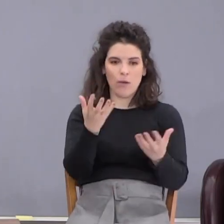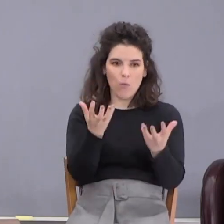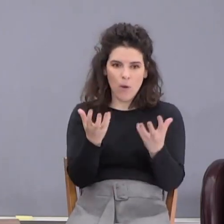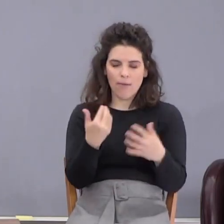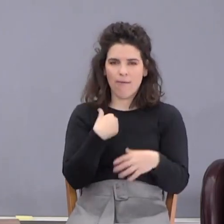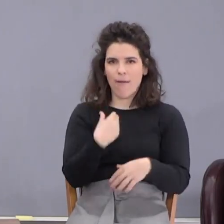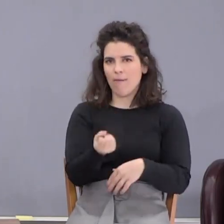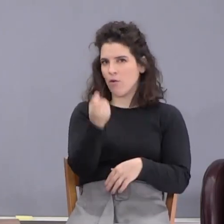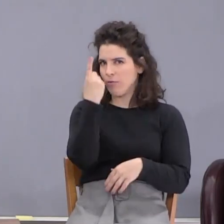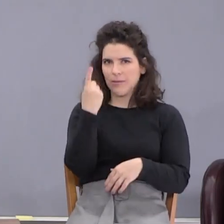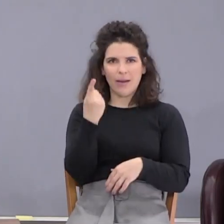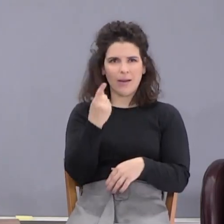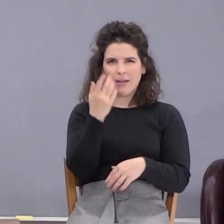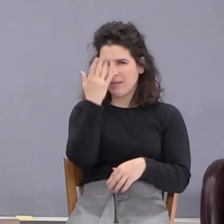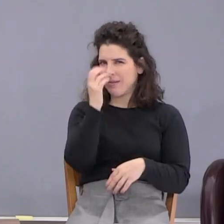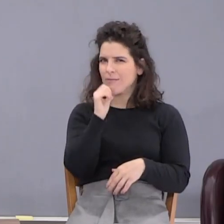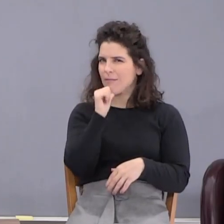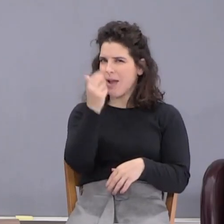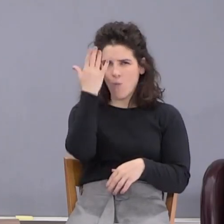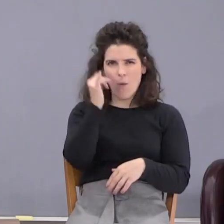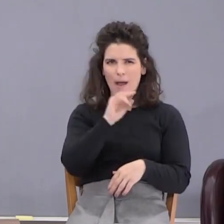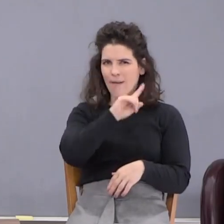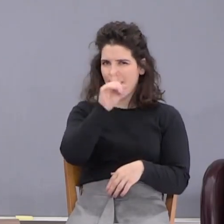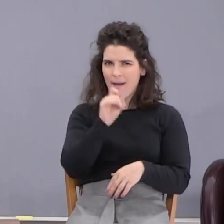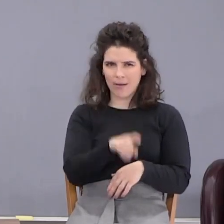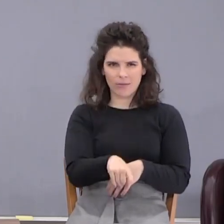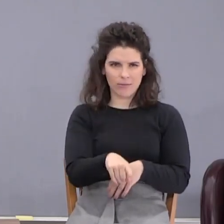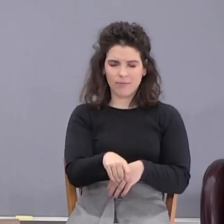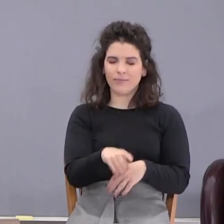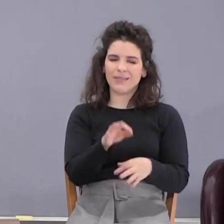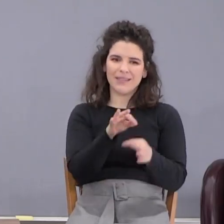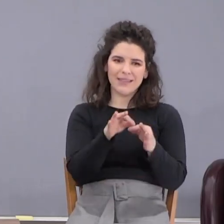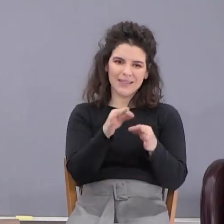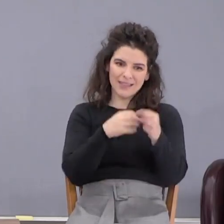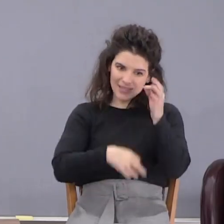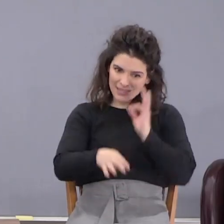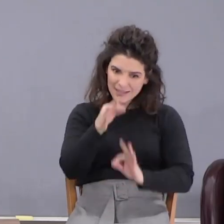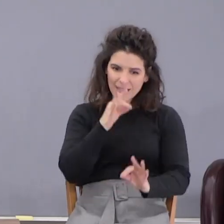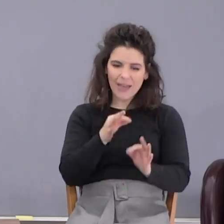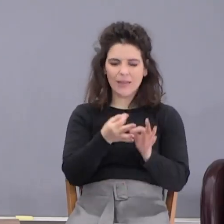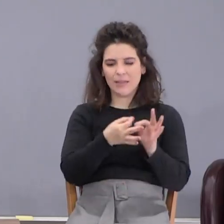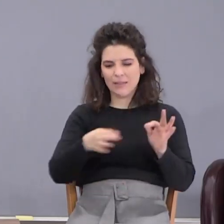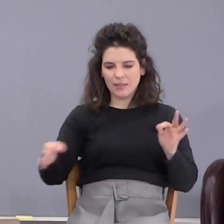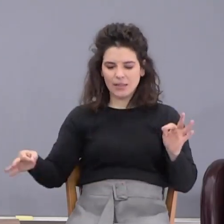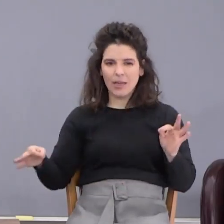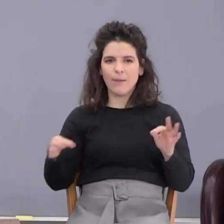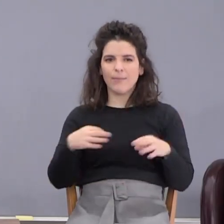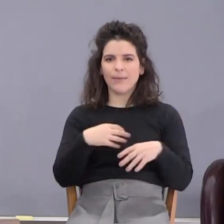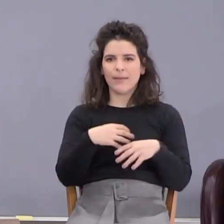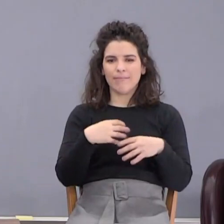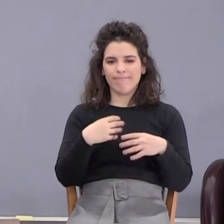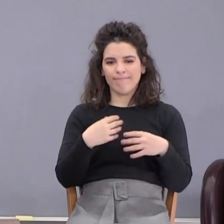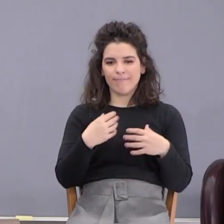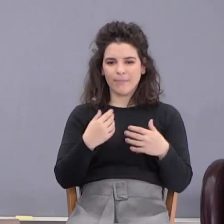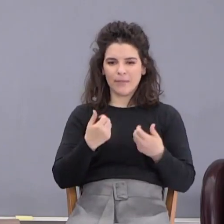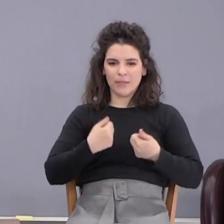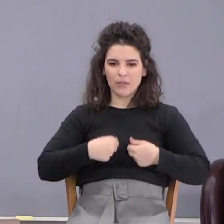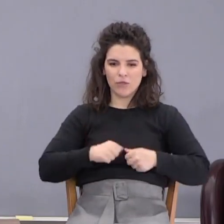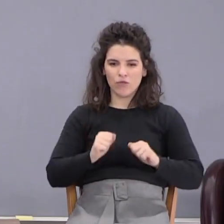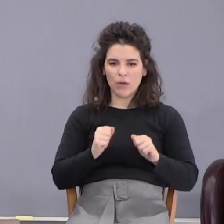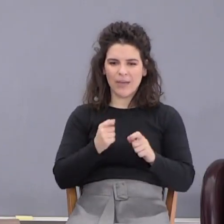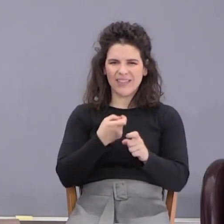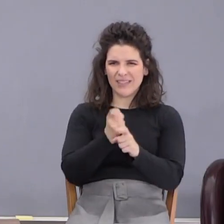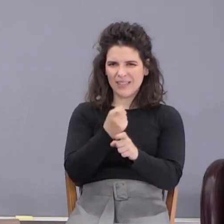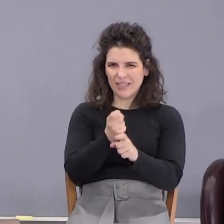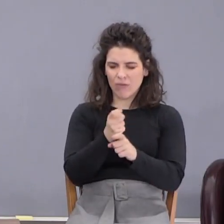understanding. Rather, these are statements that are being made in an attempt to